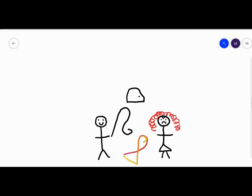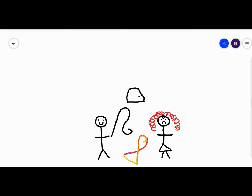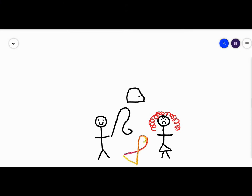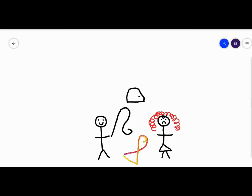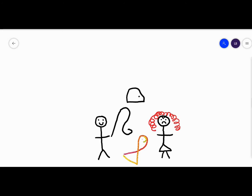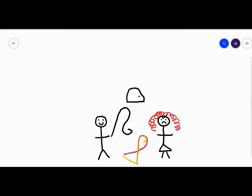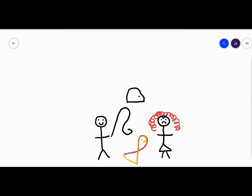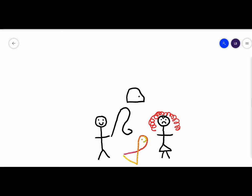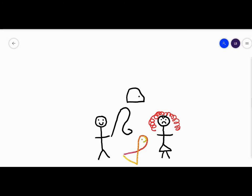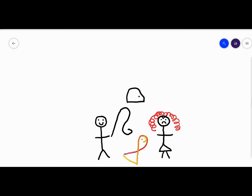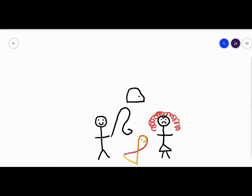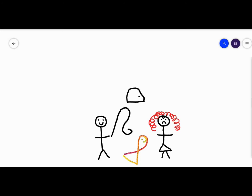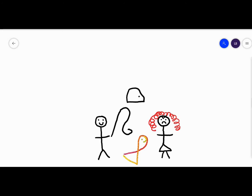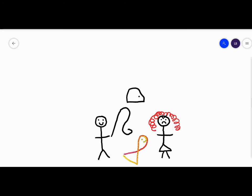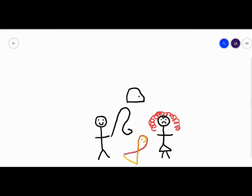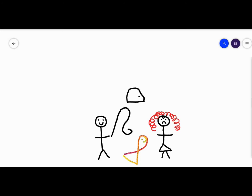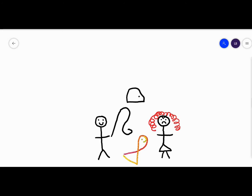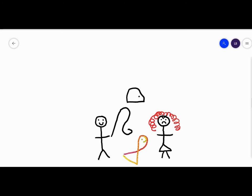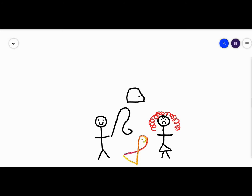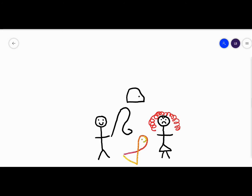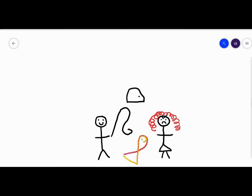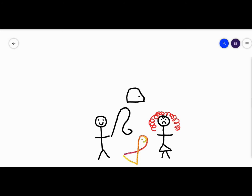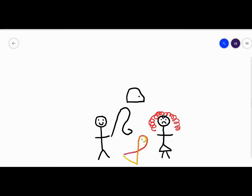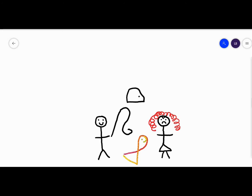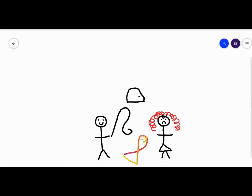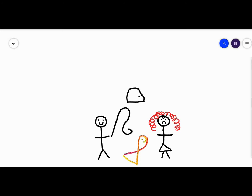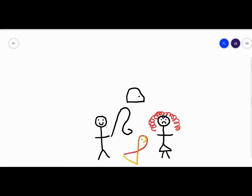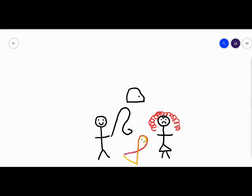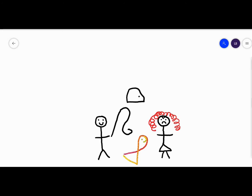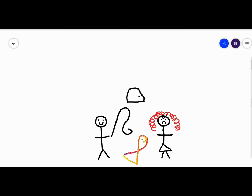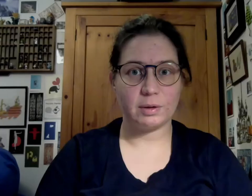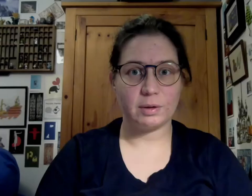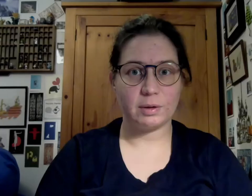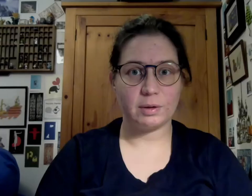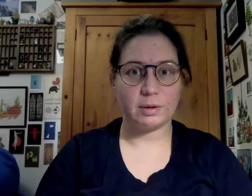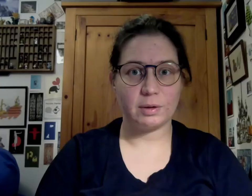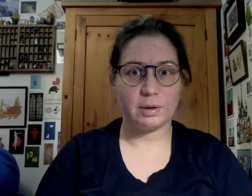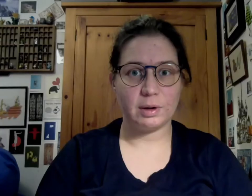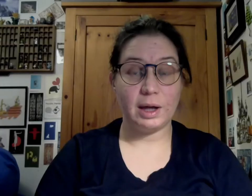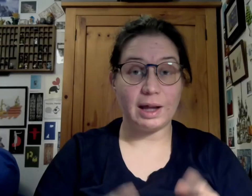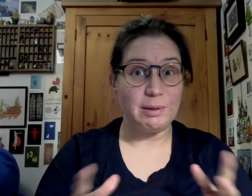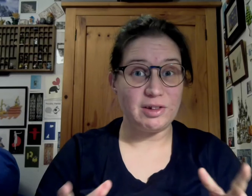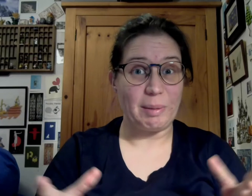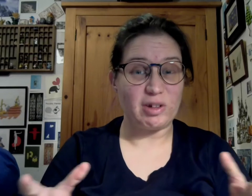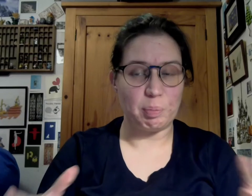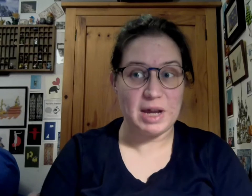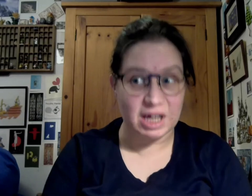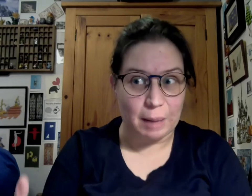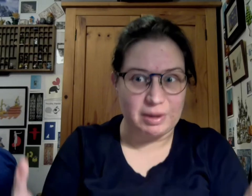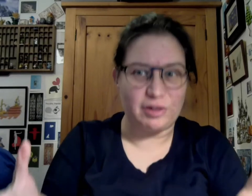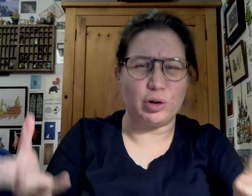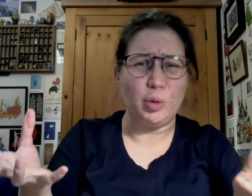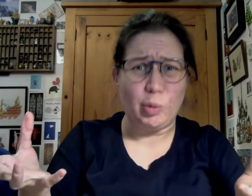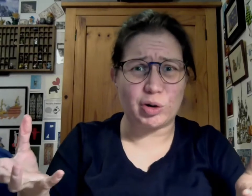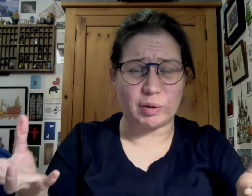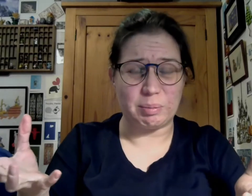Oh, he's got a smiley face, which is always good. Imagine a fish and chips up as you get out of this. He was just about to pick up this huge great